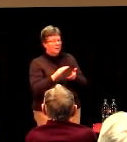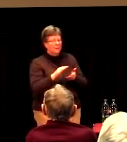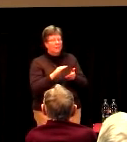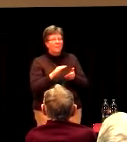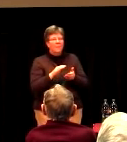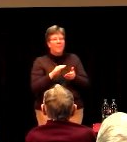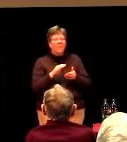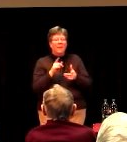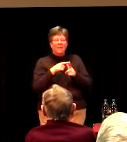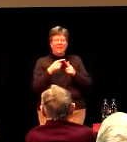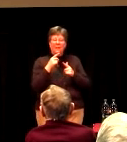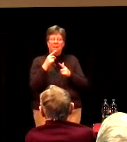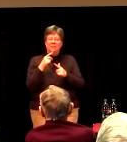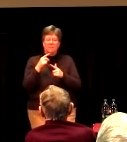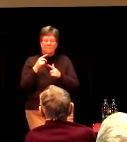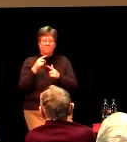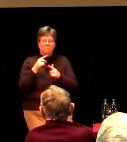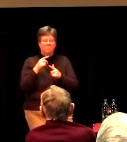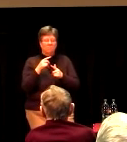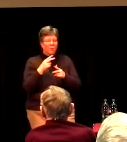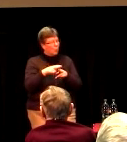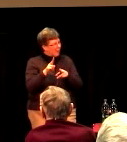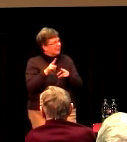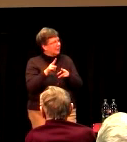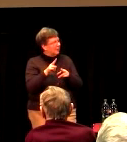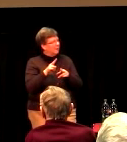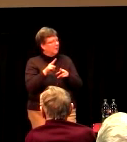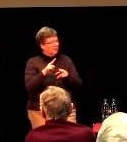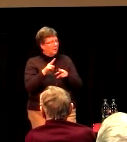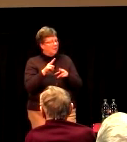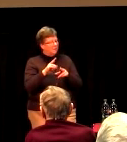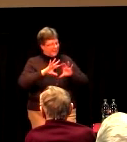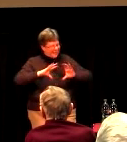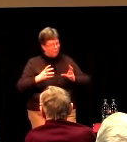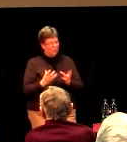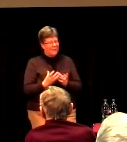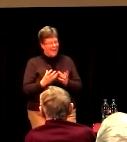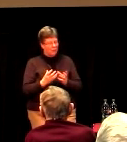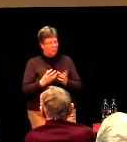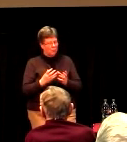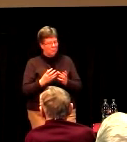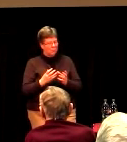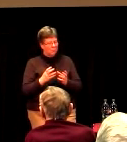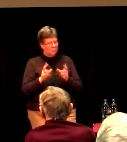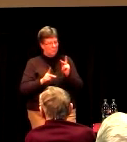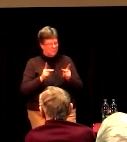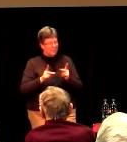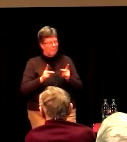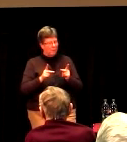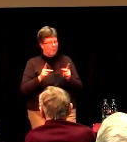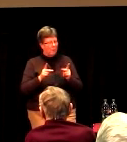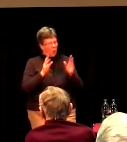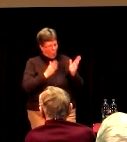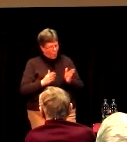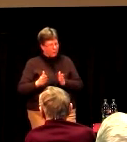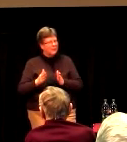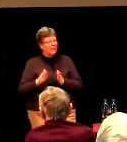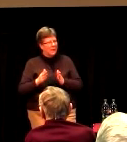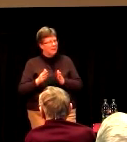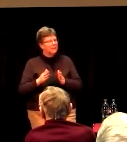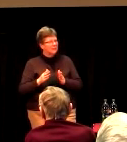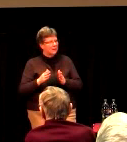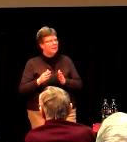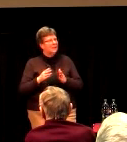community organized and passed an international treaty to limit the release of